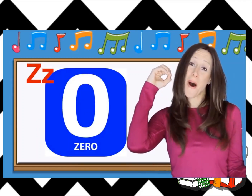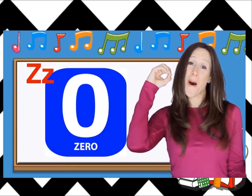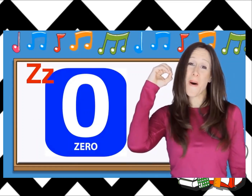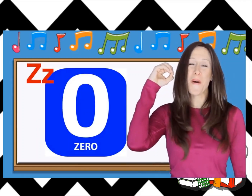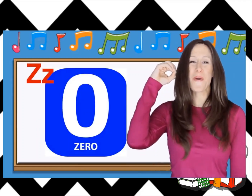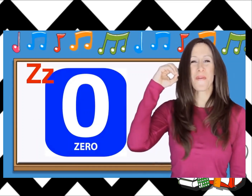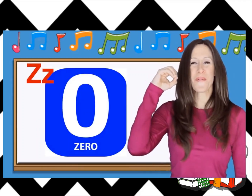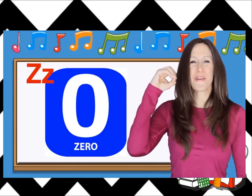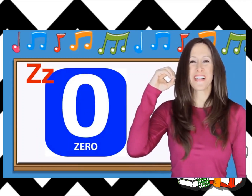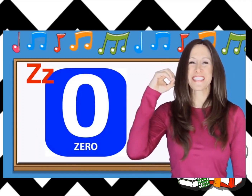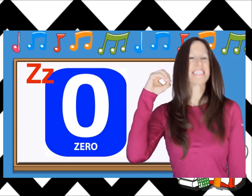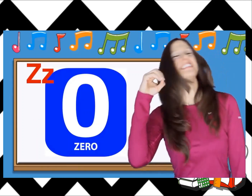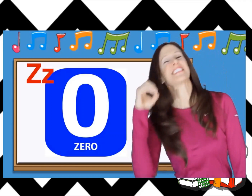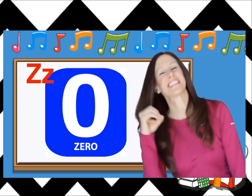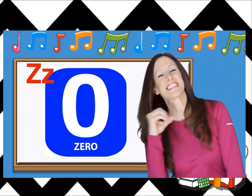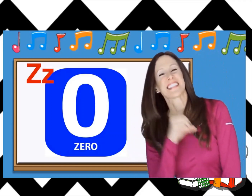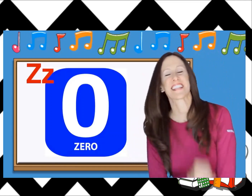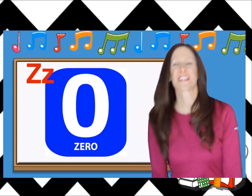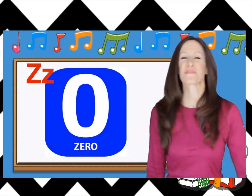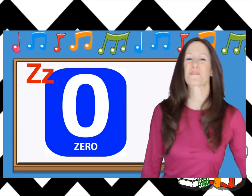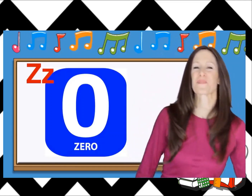zero.